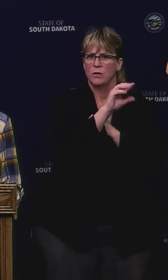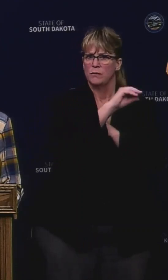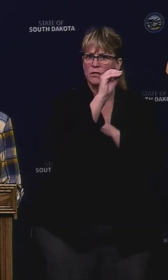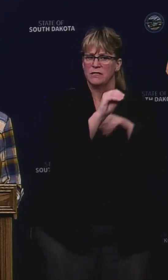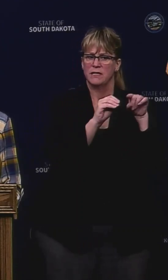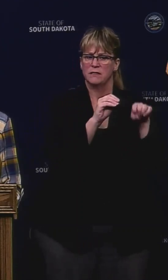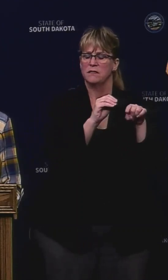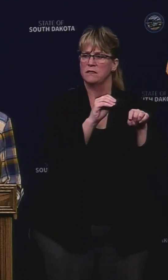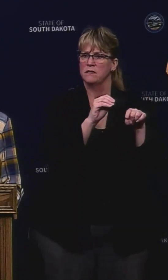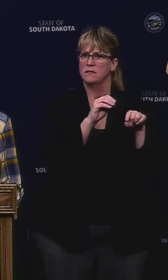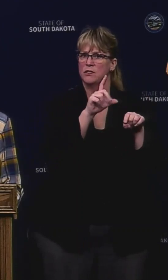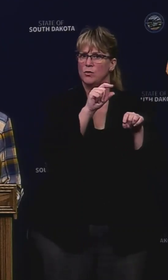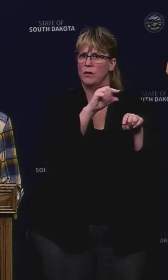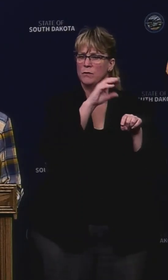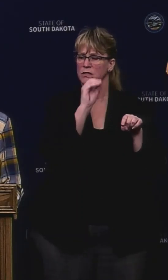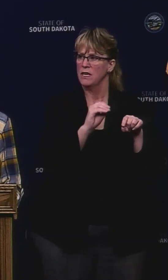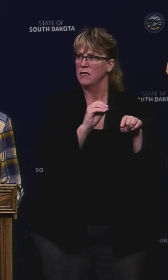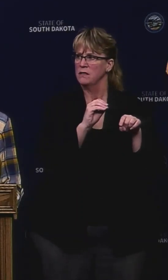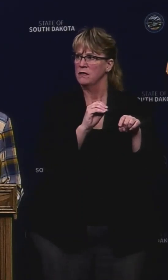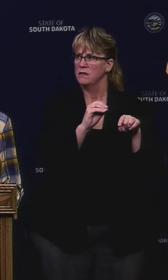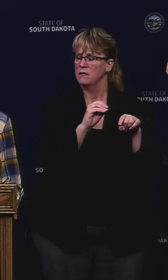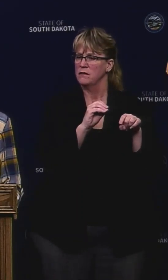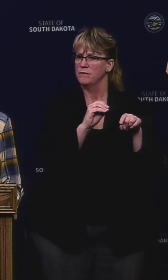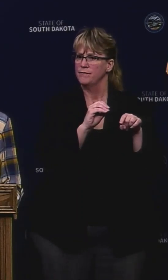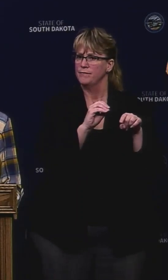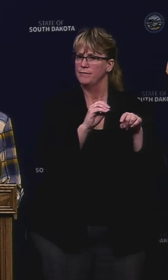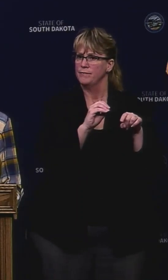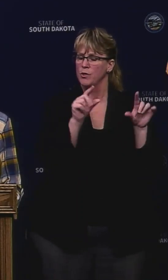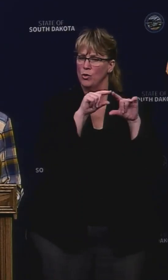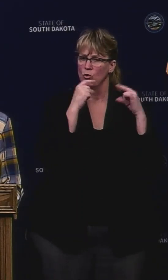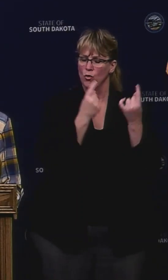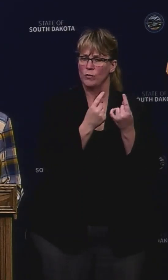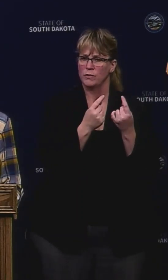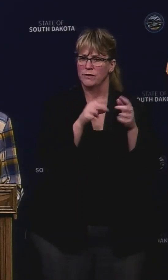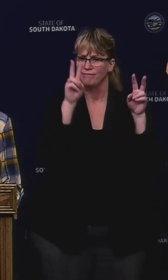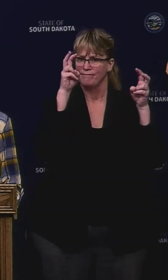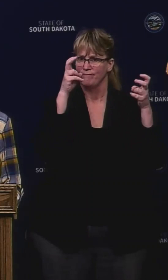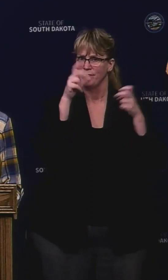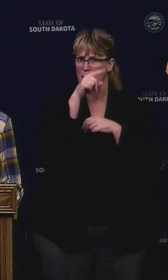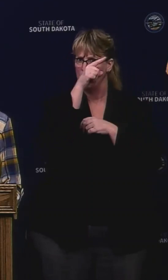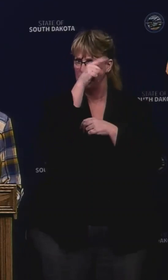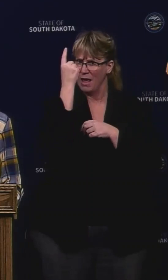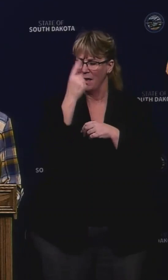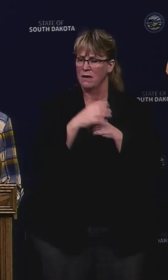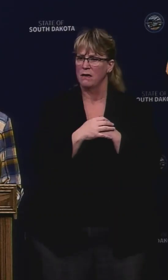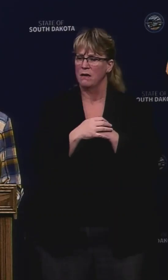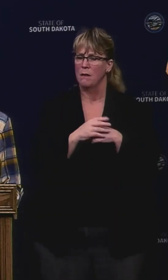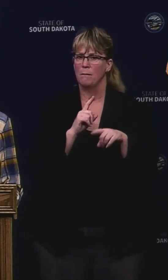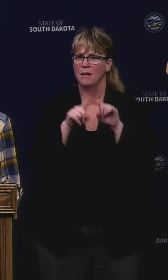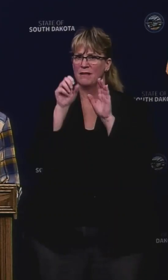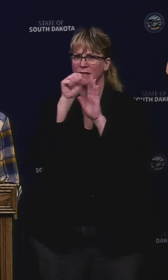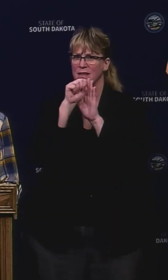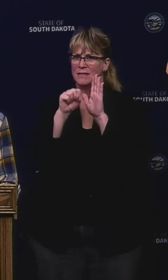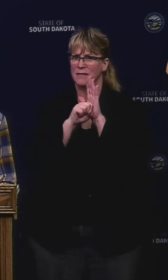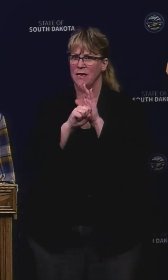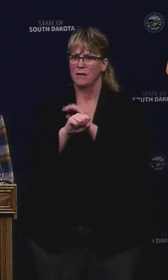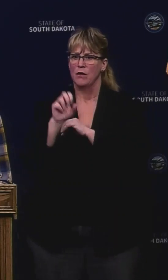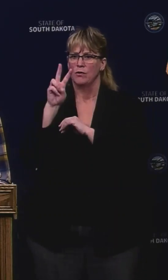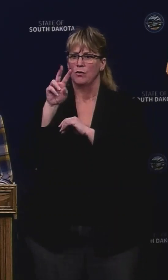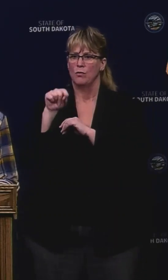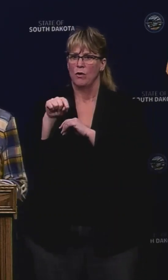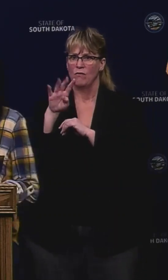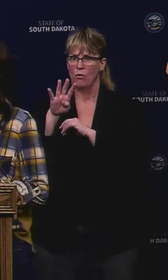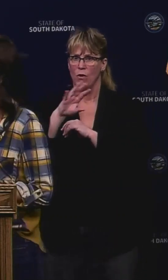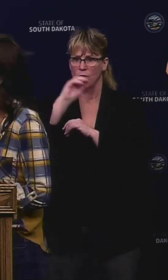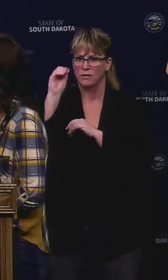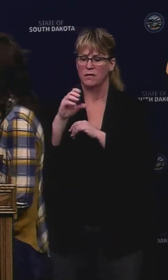are classified as black. And yet in the state, only about 2.4%